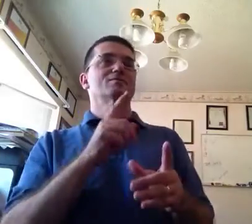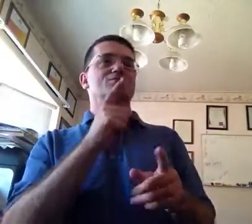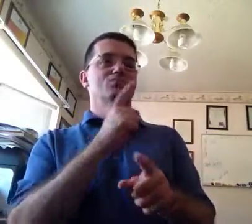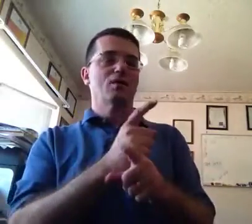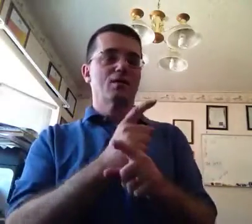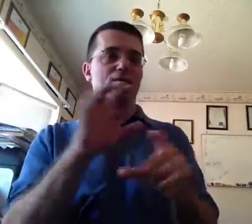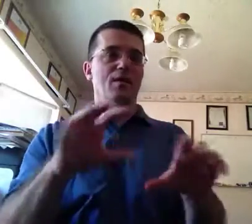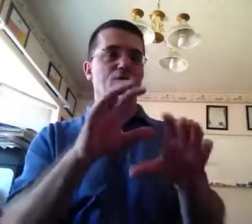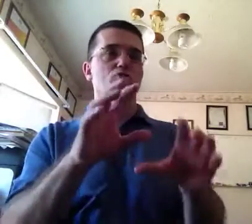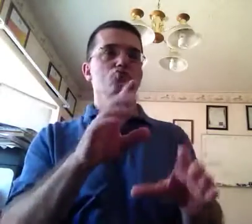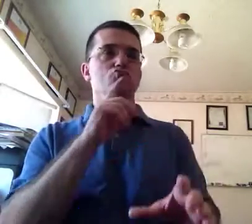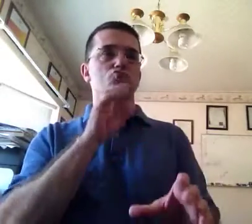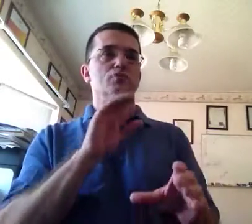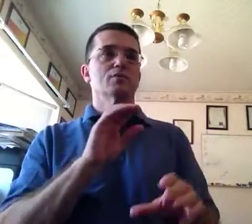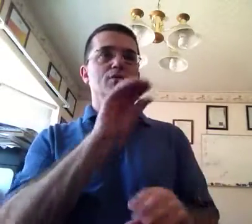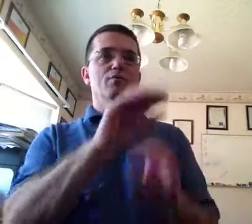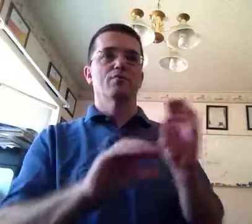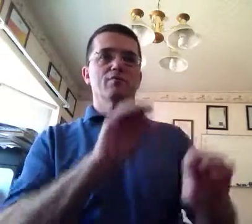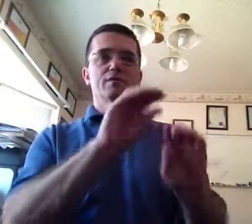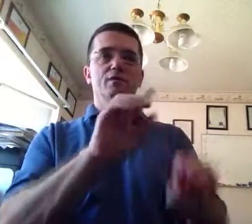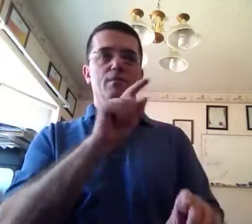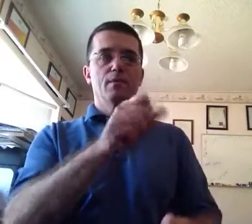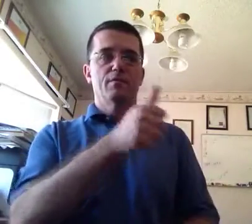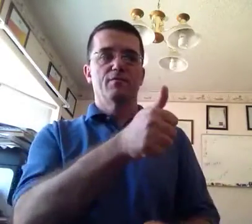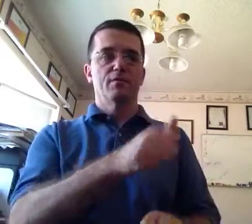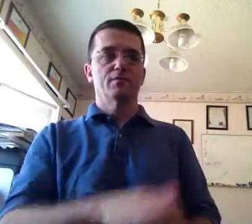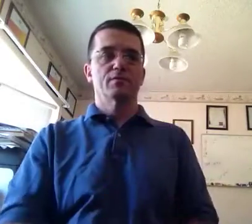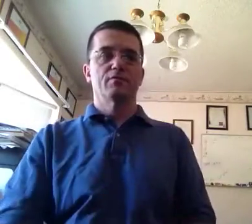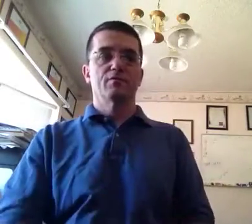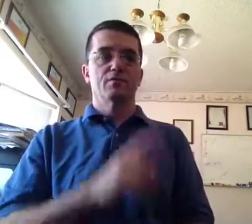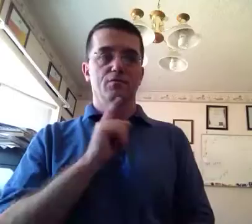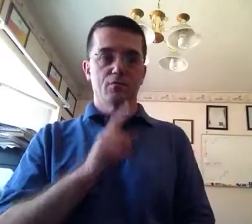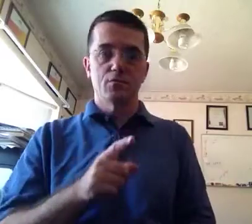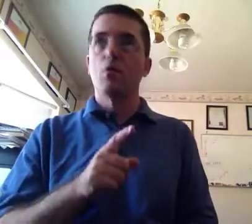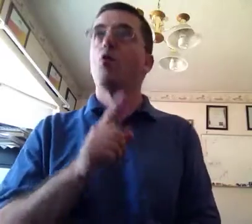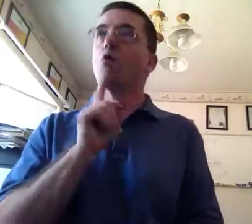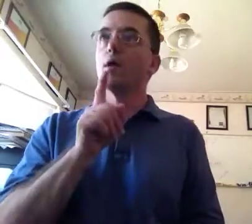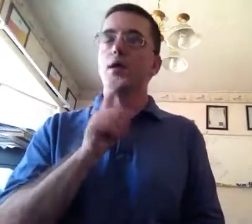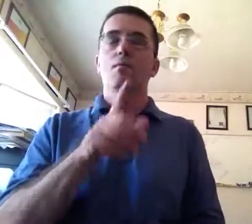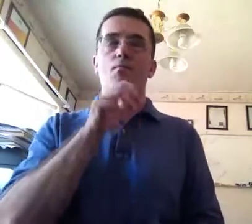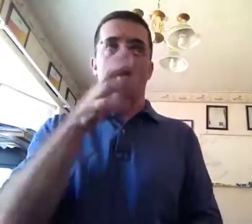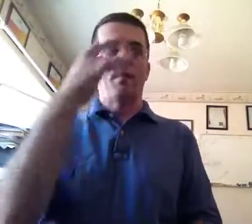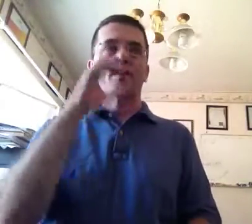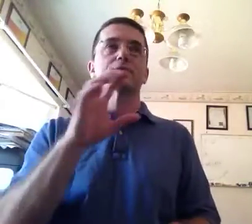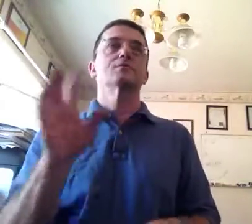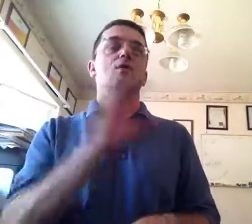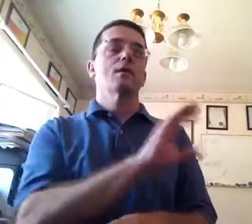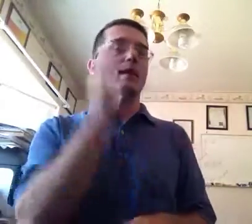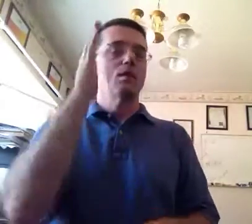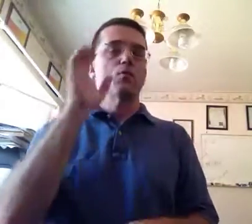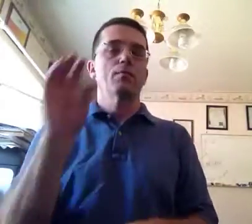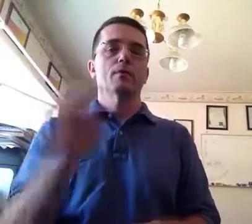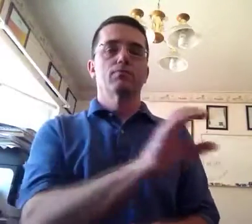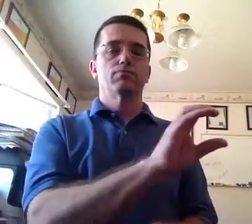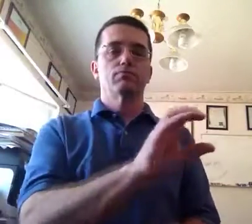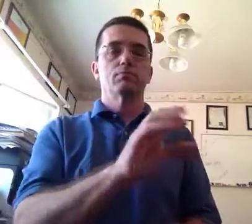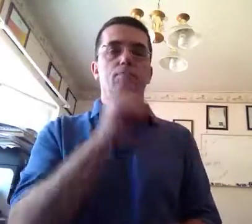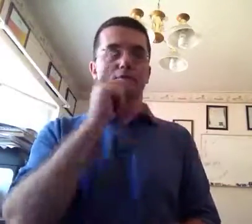are investing the money for yourself. True. Because you're going to inherit whatever you put it into. Right. And the chances of